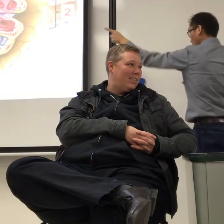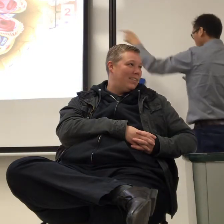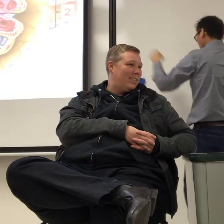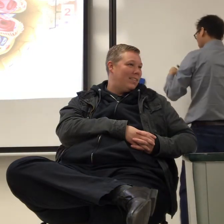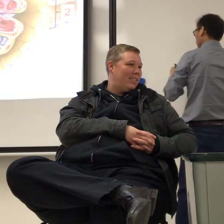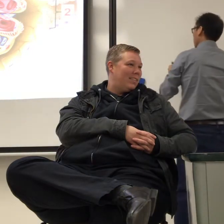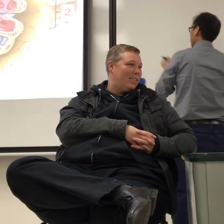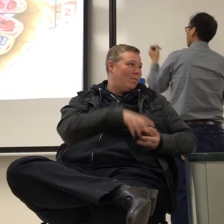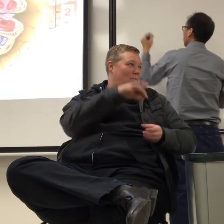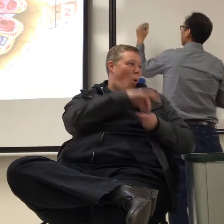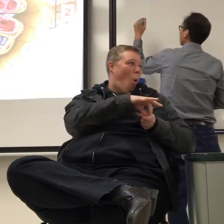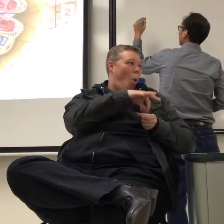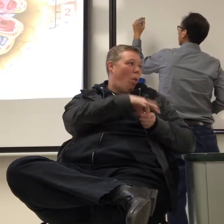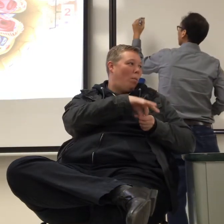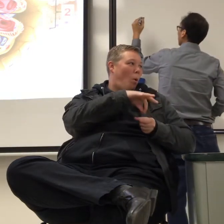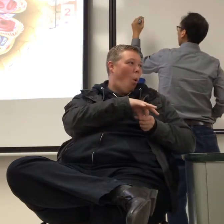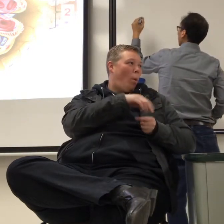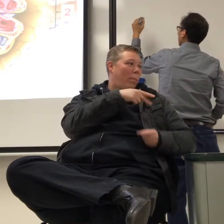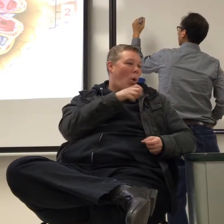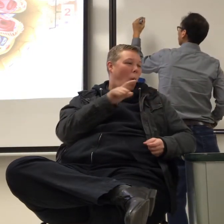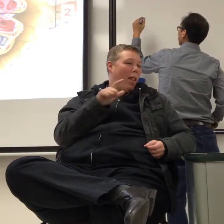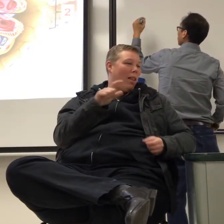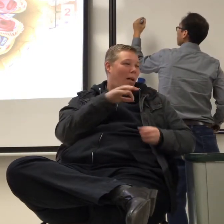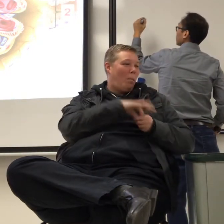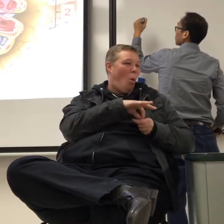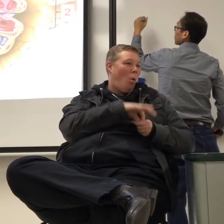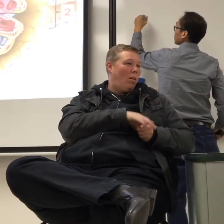So number 1 on this figure,